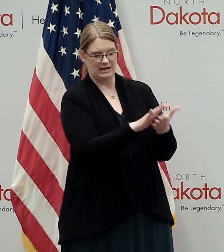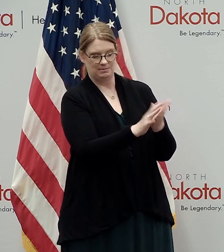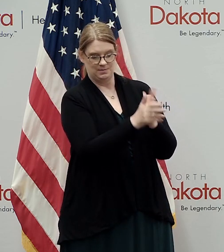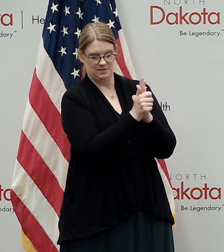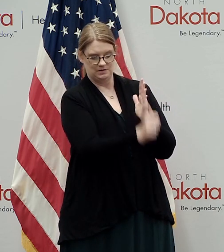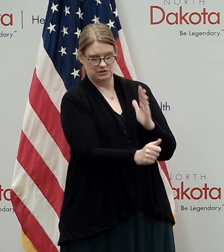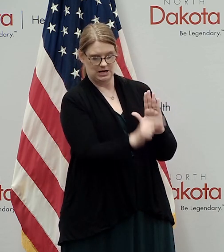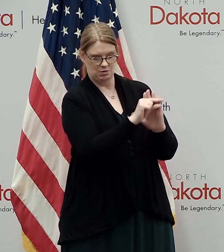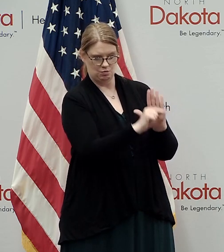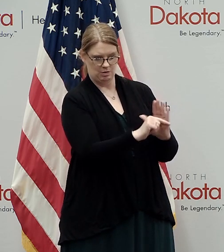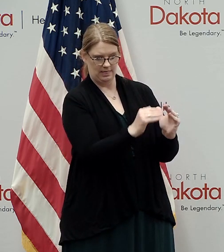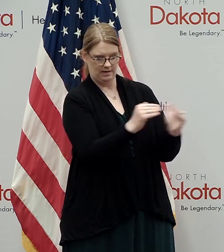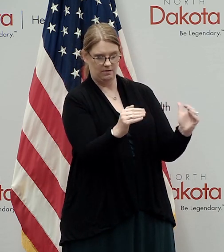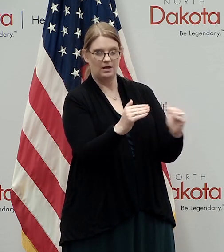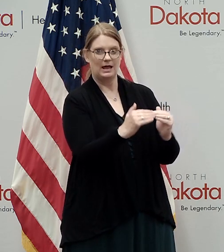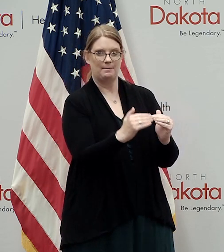above.